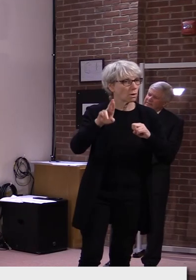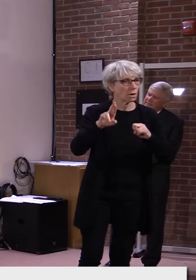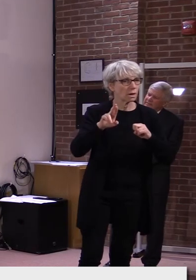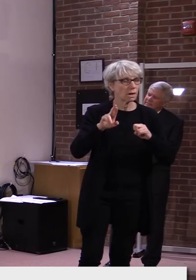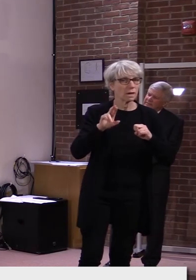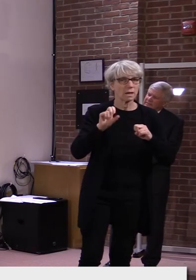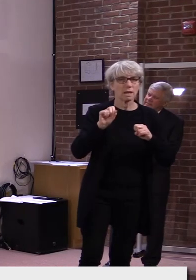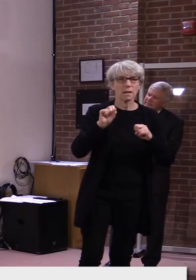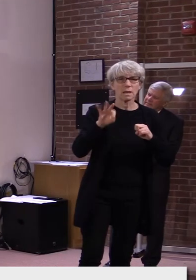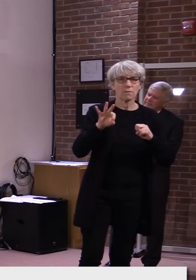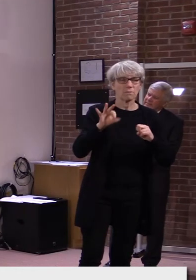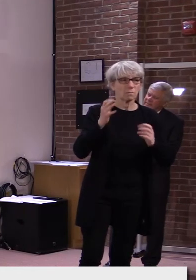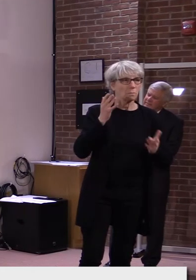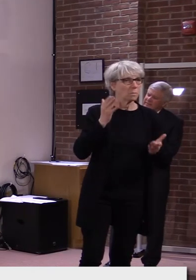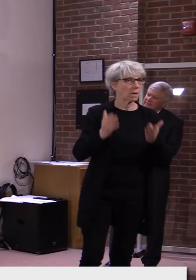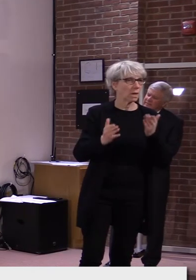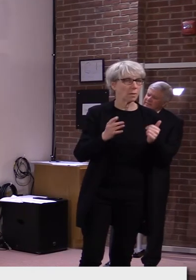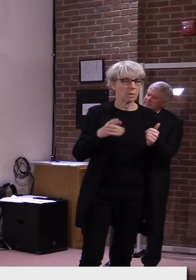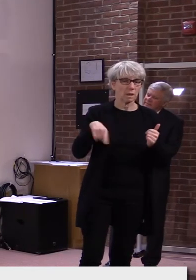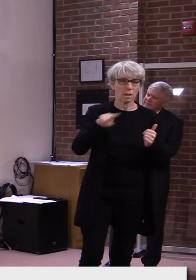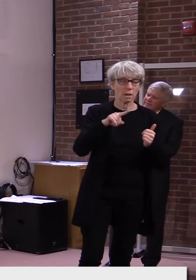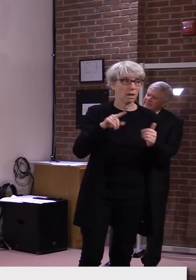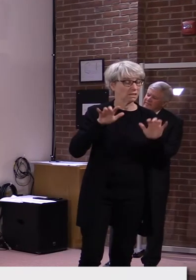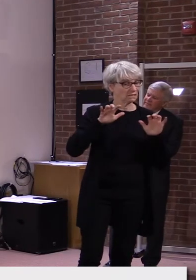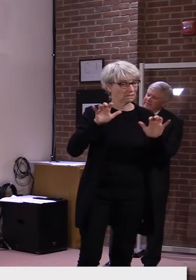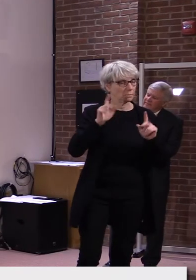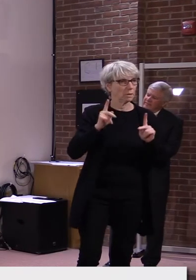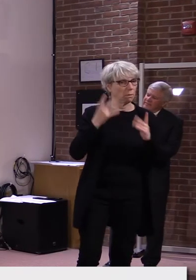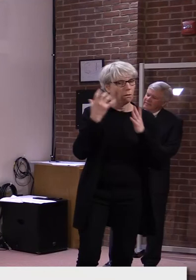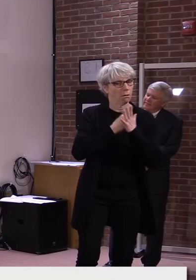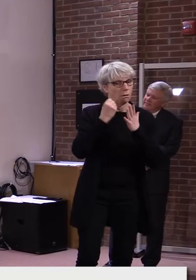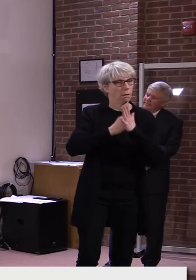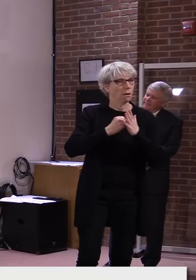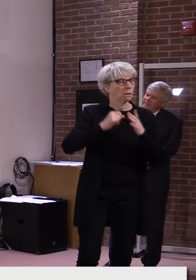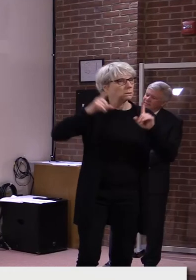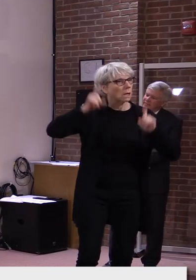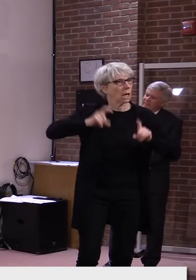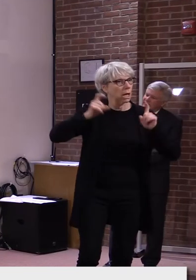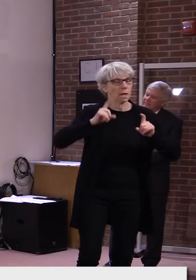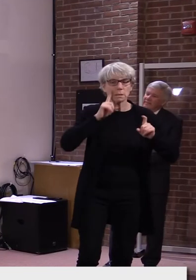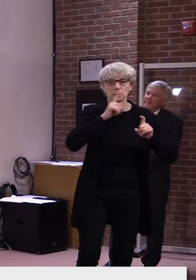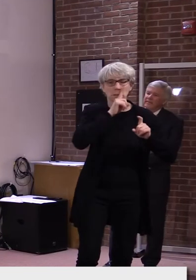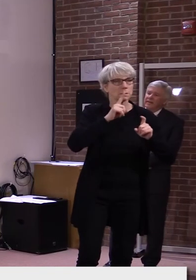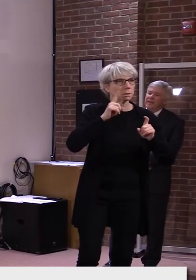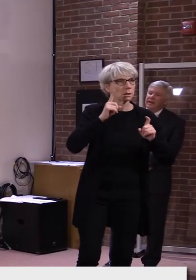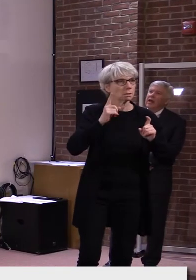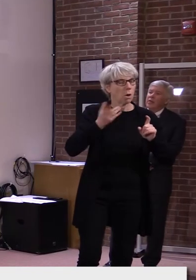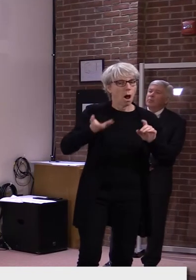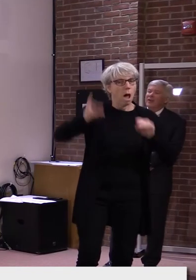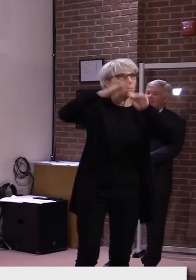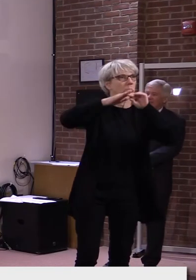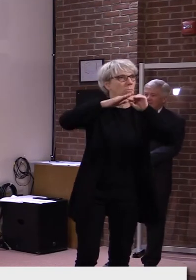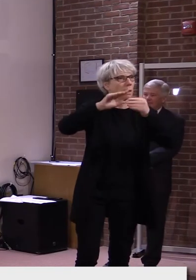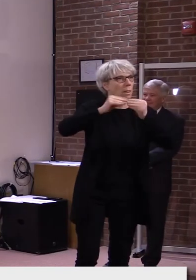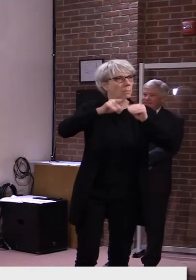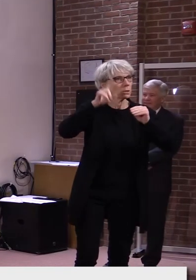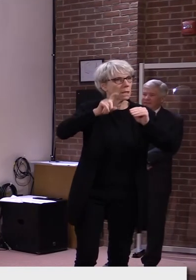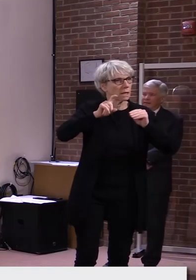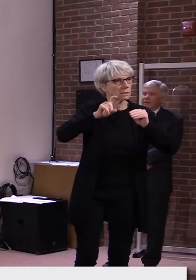more likely to get tested these days when they think they have a problem